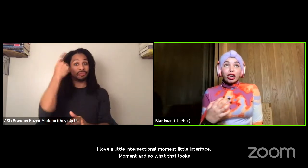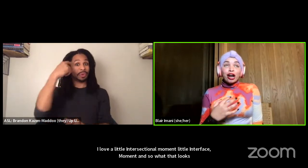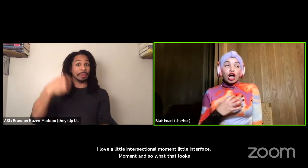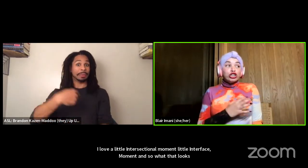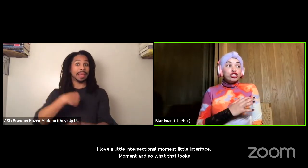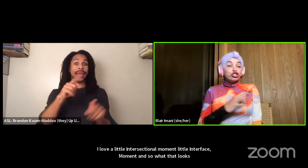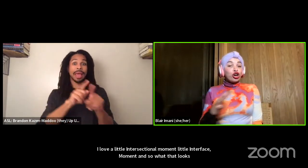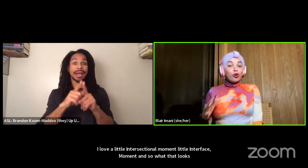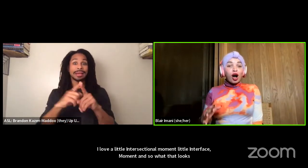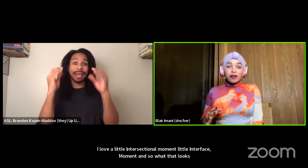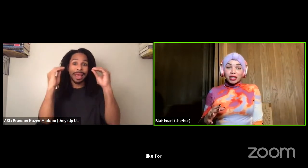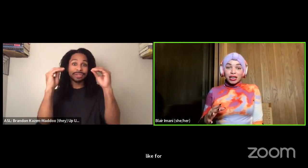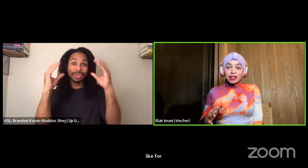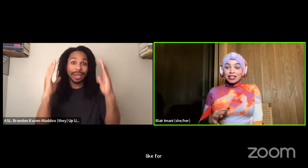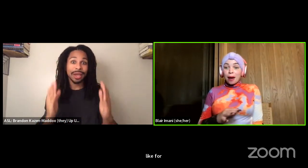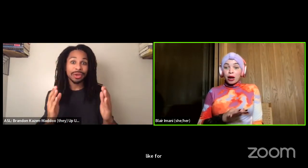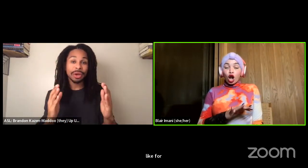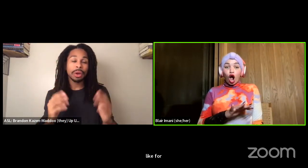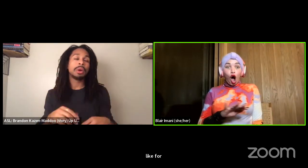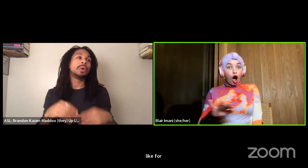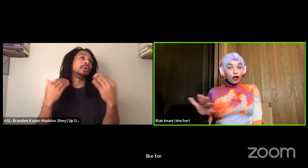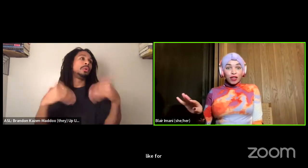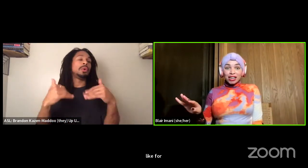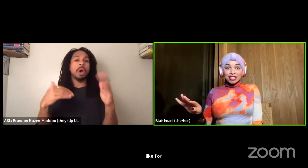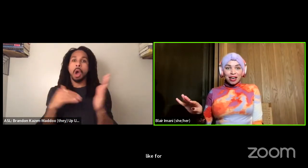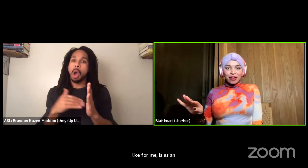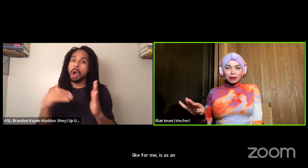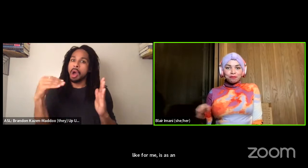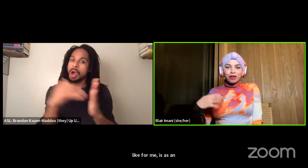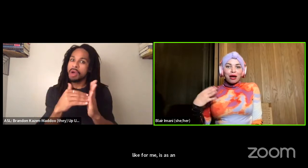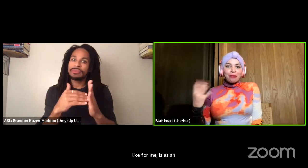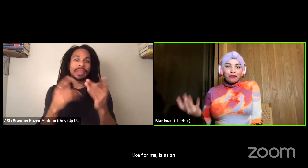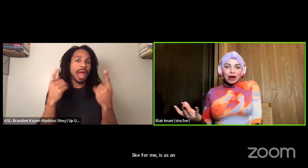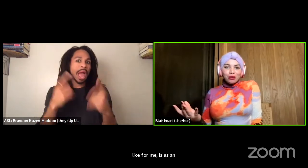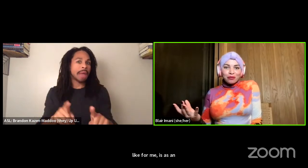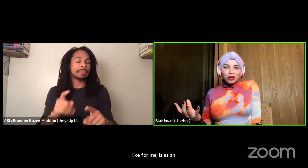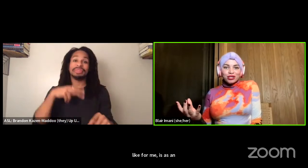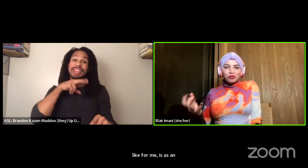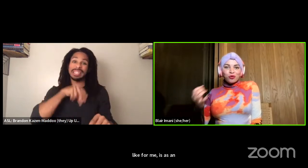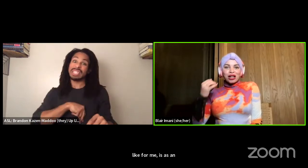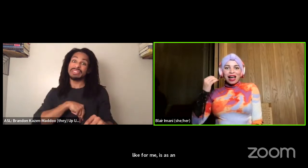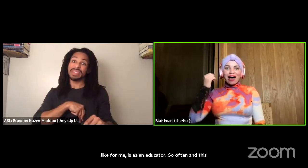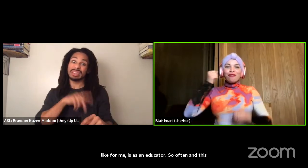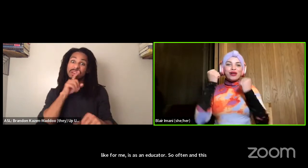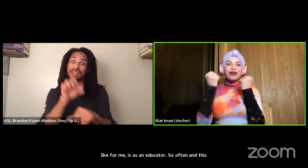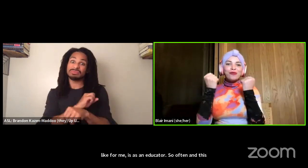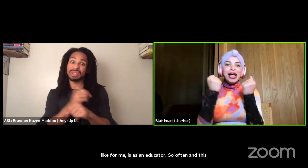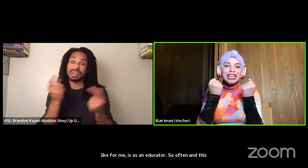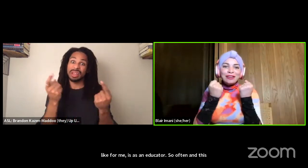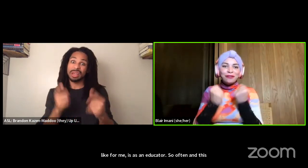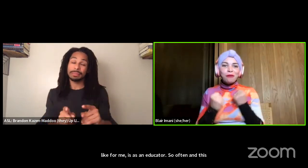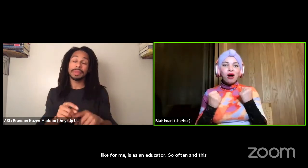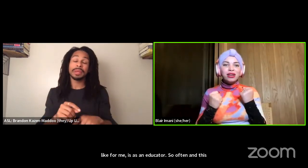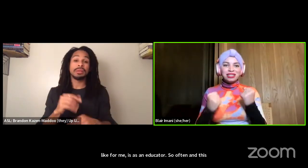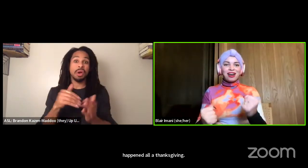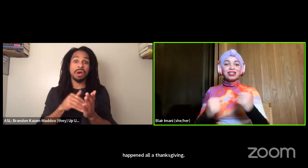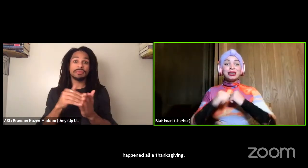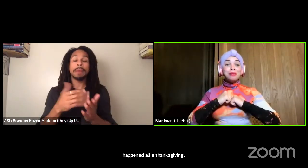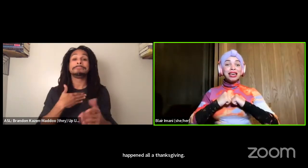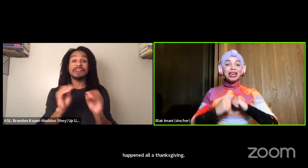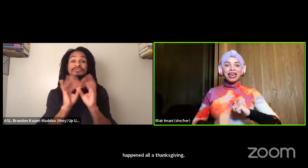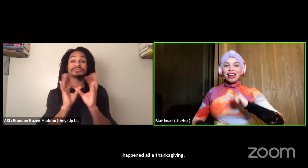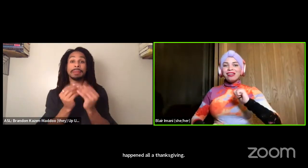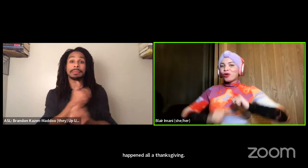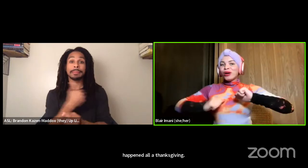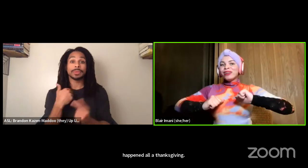an educator, so often, and this happened all of Thanksgiving, my family members will have waited for a moment to